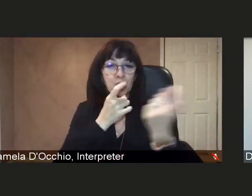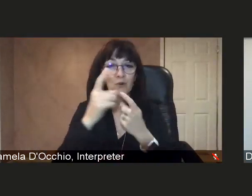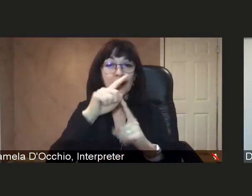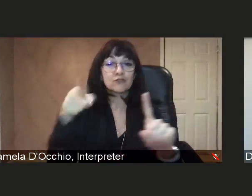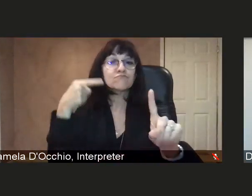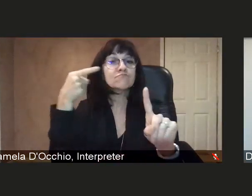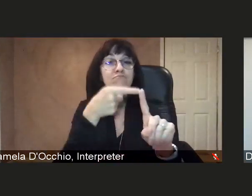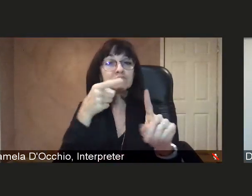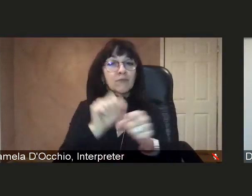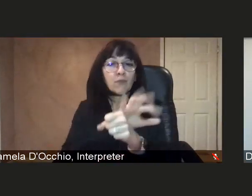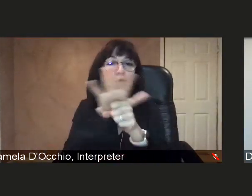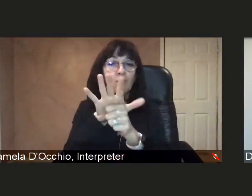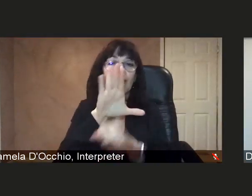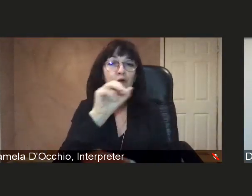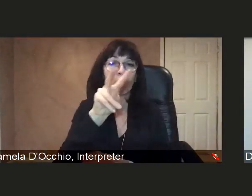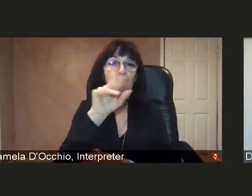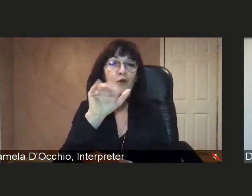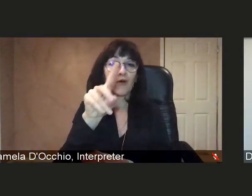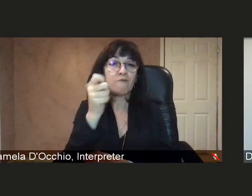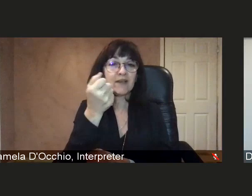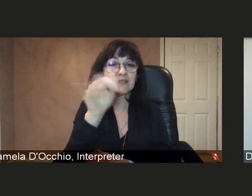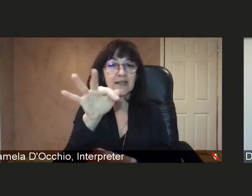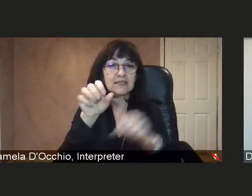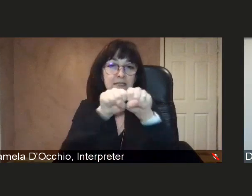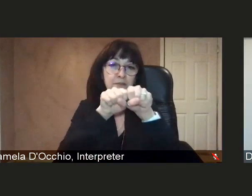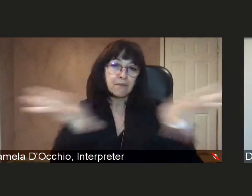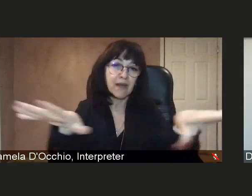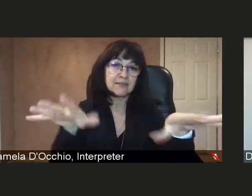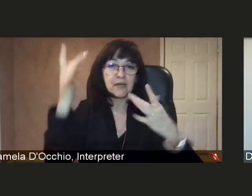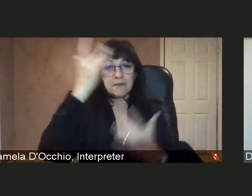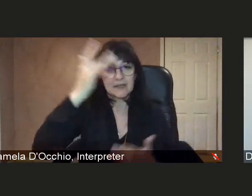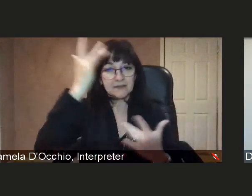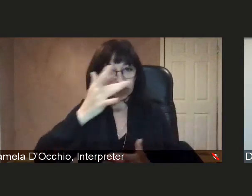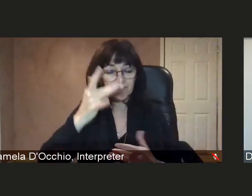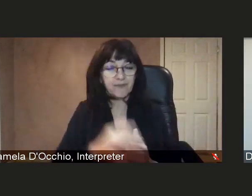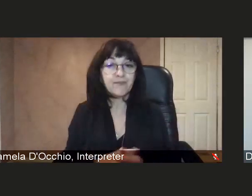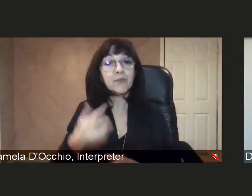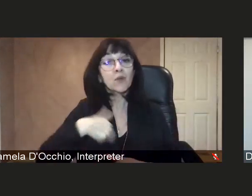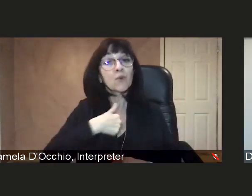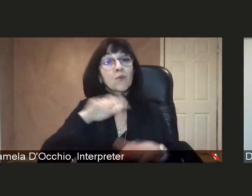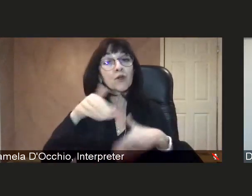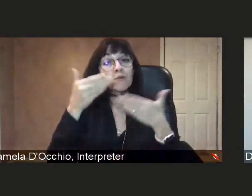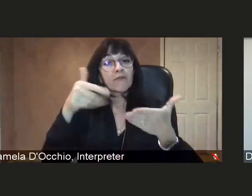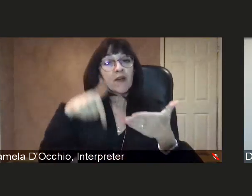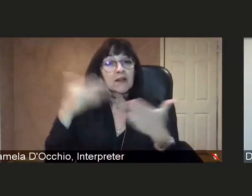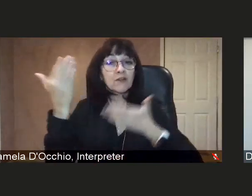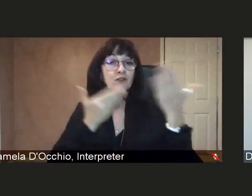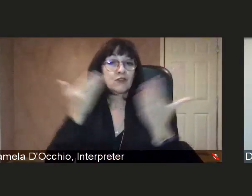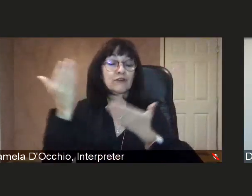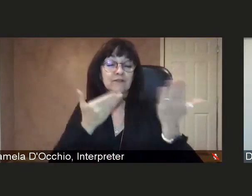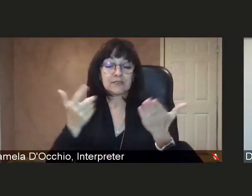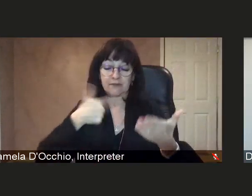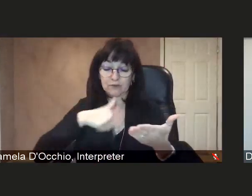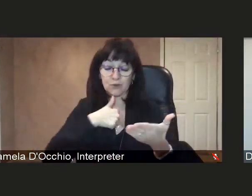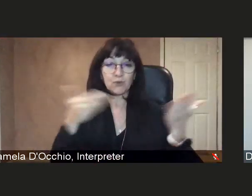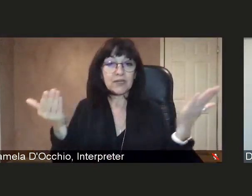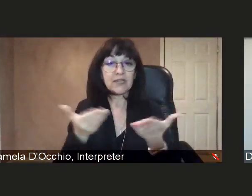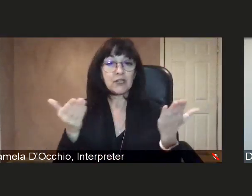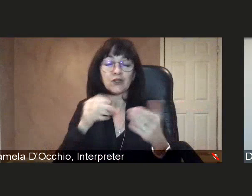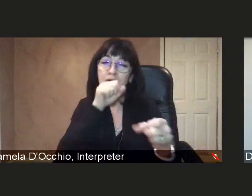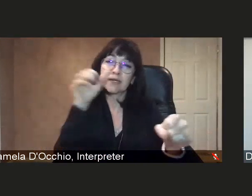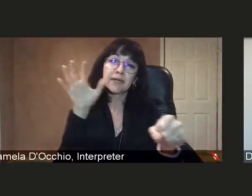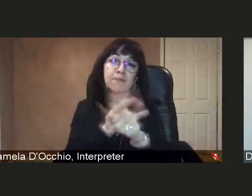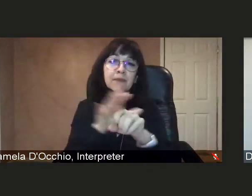pandemic. We are providing this service because we at Beebe Healthcare are committed to doing